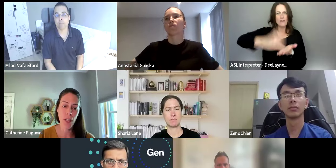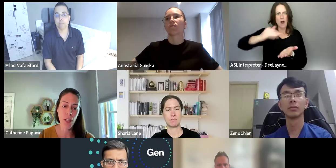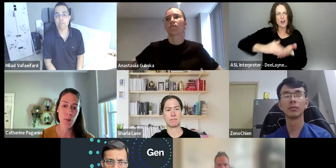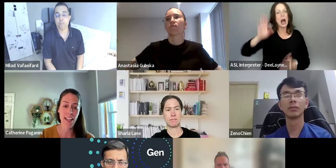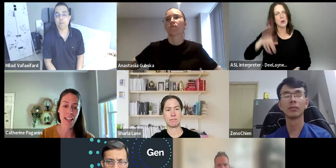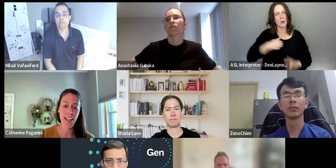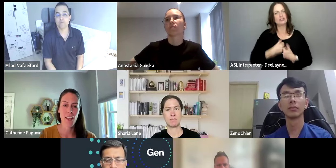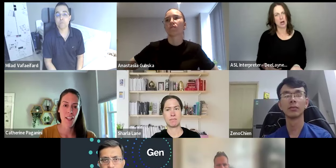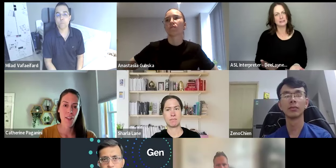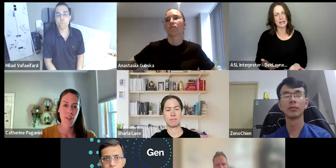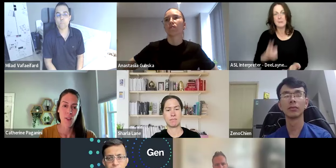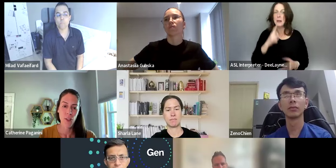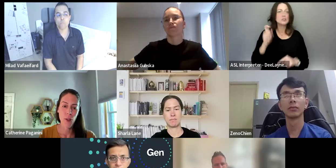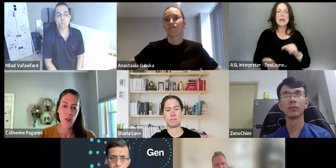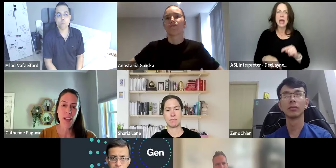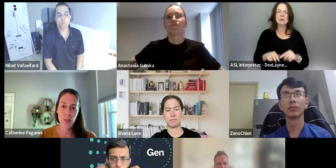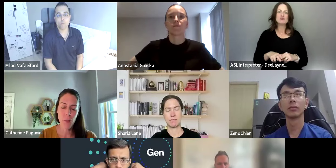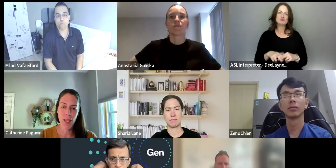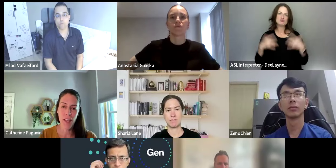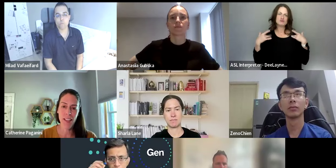and not do it, because again,